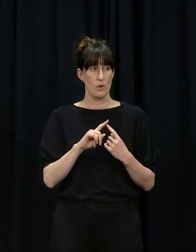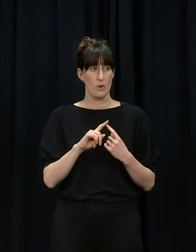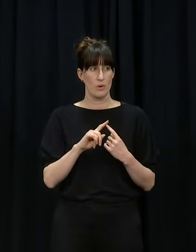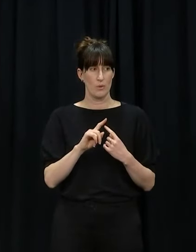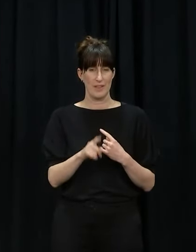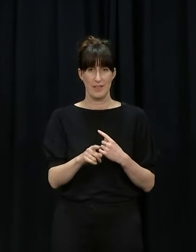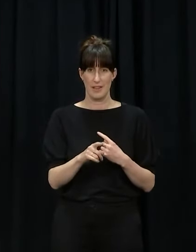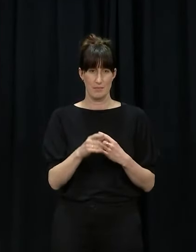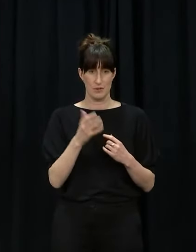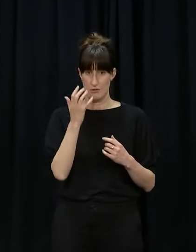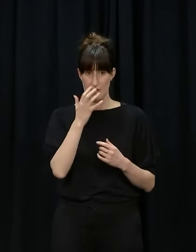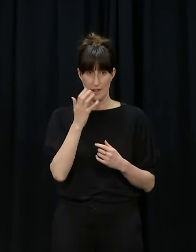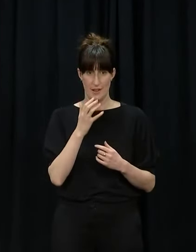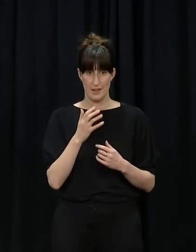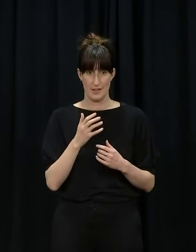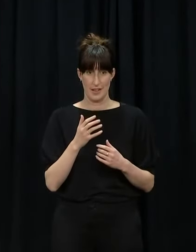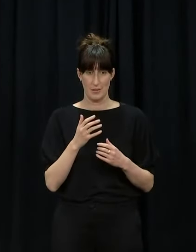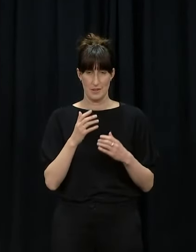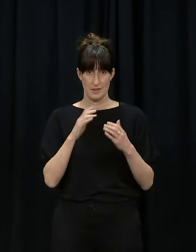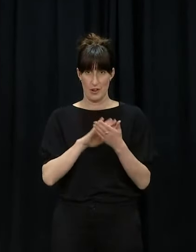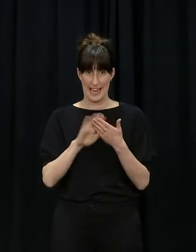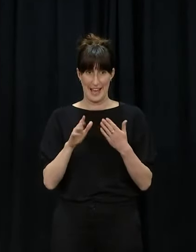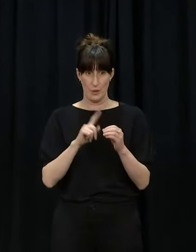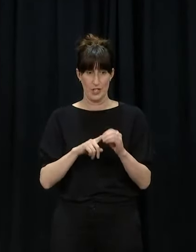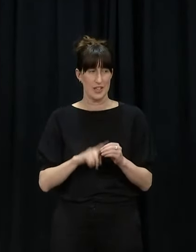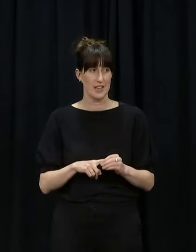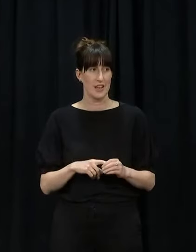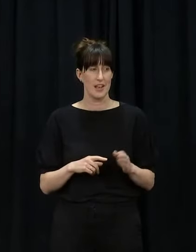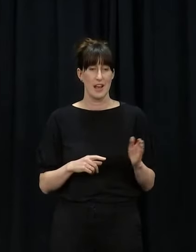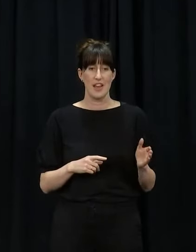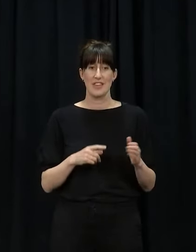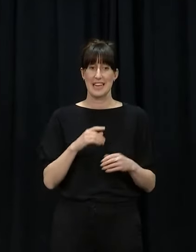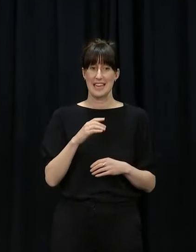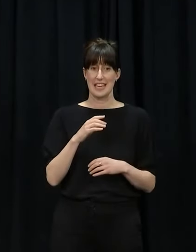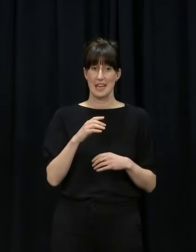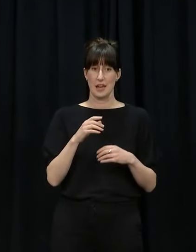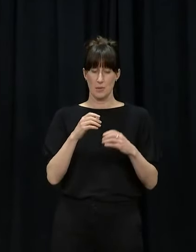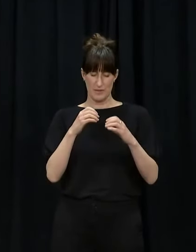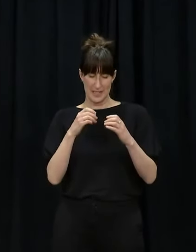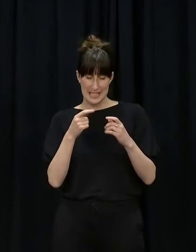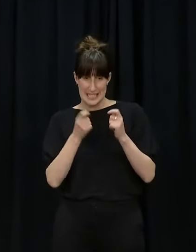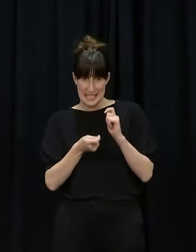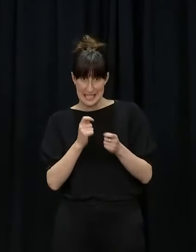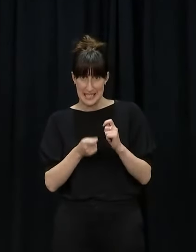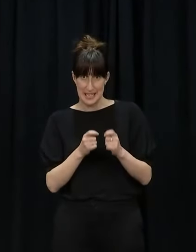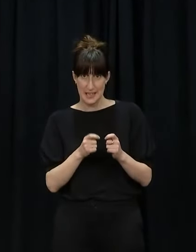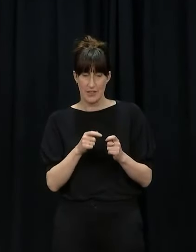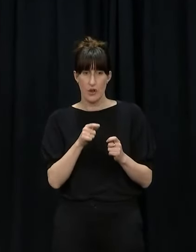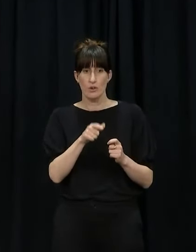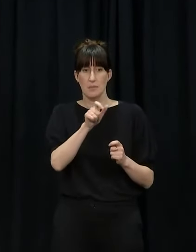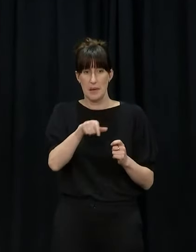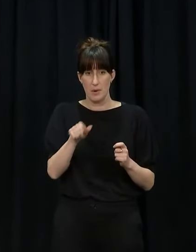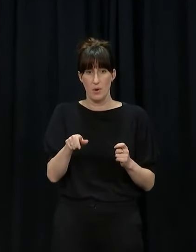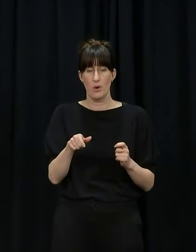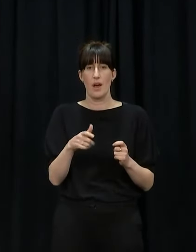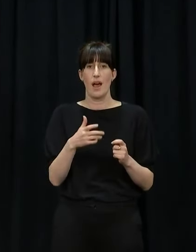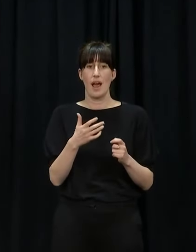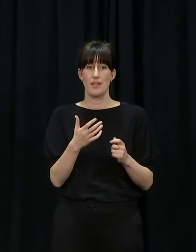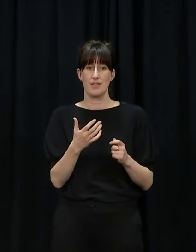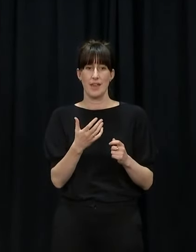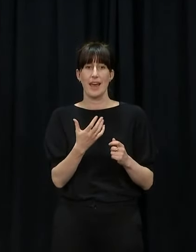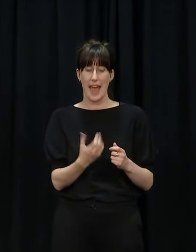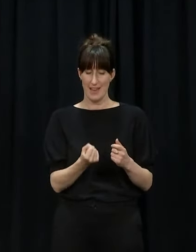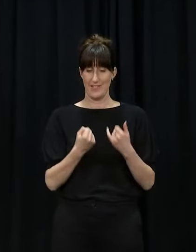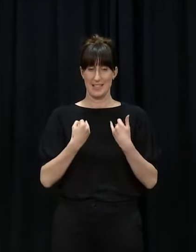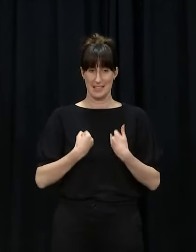cases that have been diagnosed are very indicative of this. These are very acute infections, and their sort of more acute symptom onset is very clear.